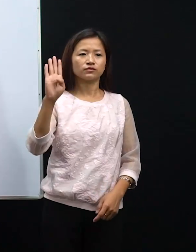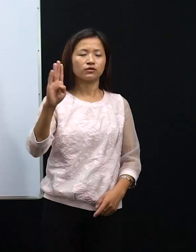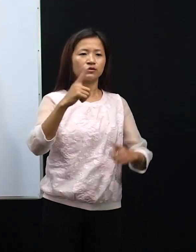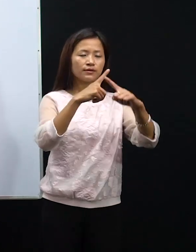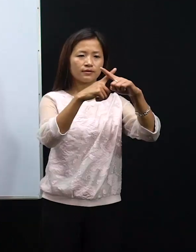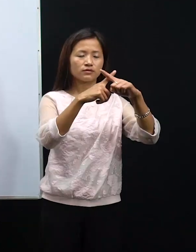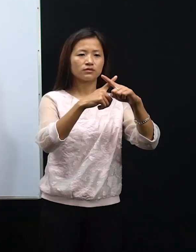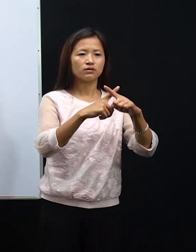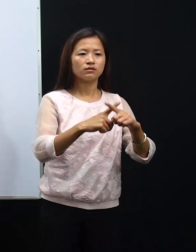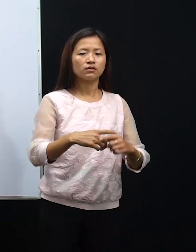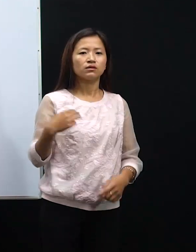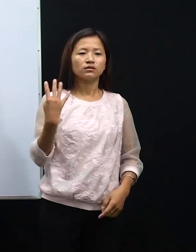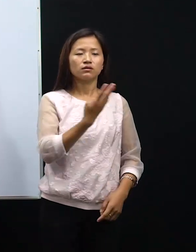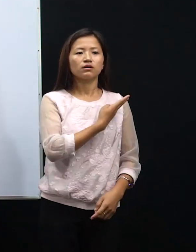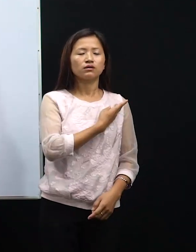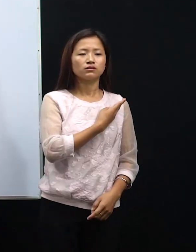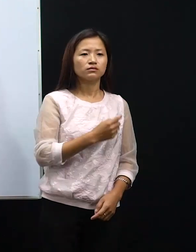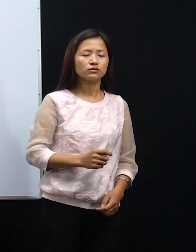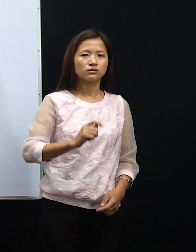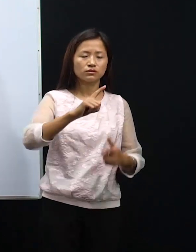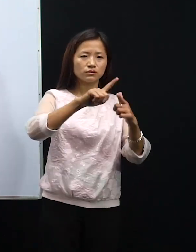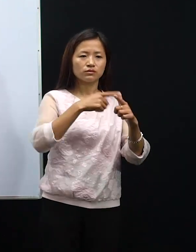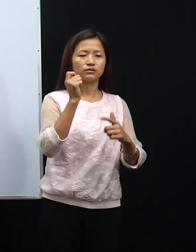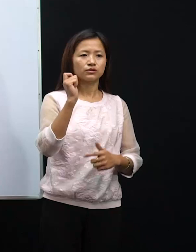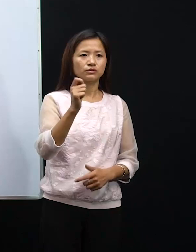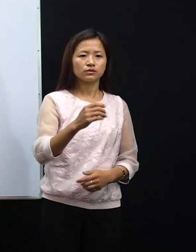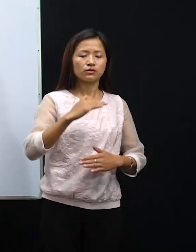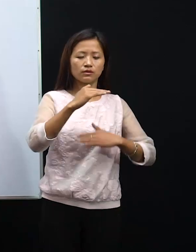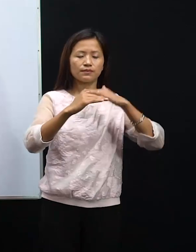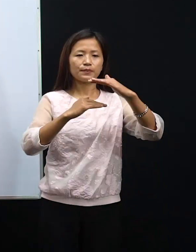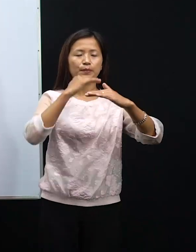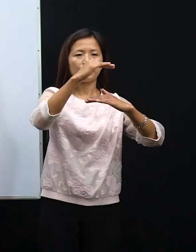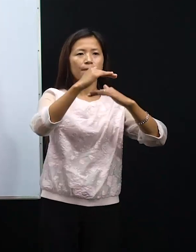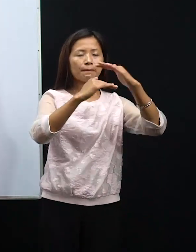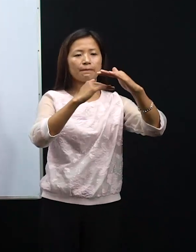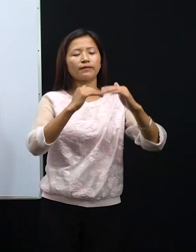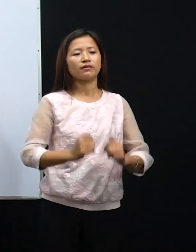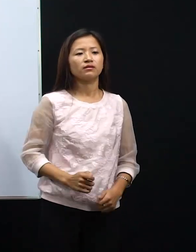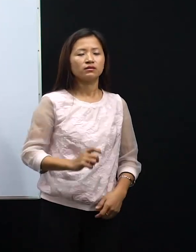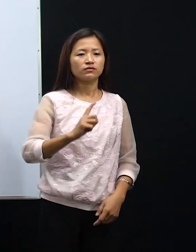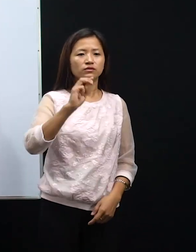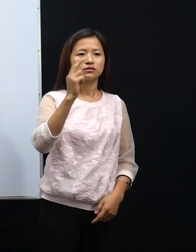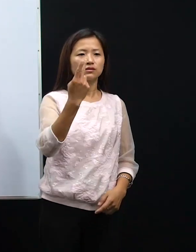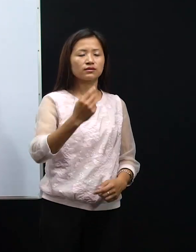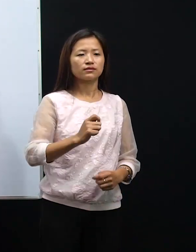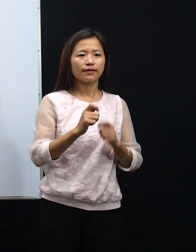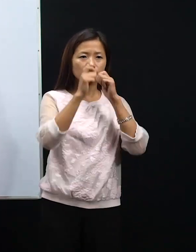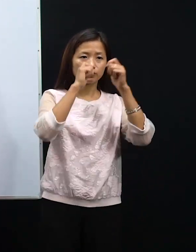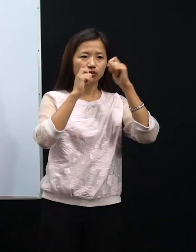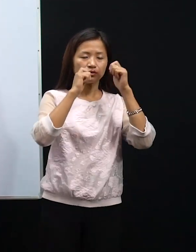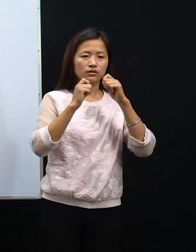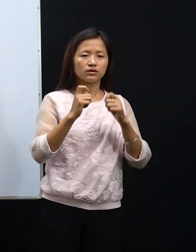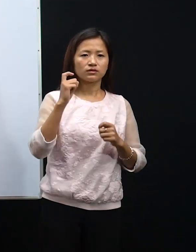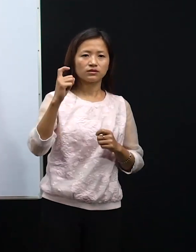terms. So it is our job to arrange. So first you will write the second expression, 7x squared